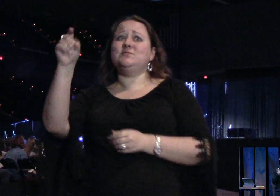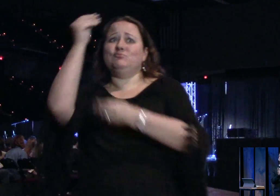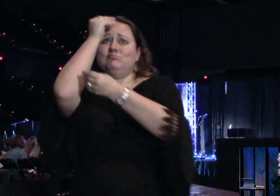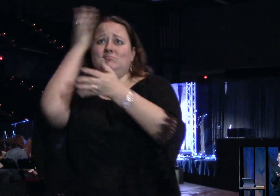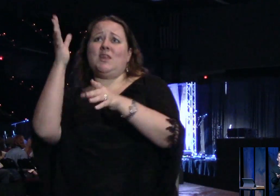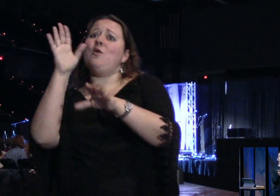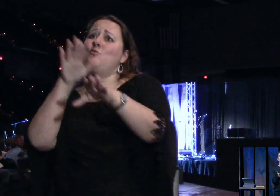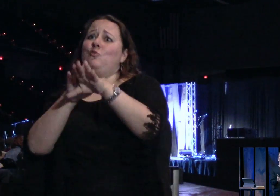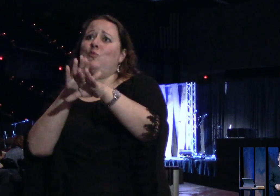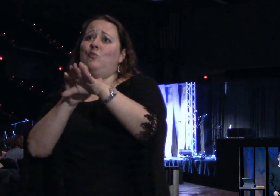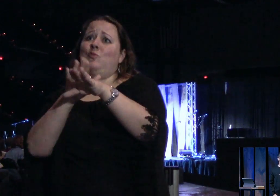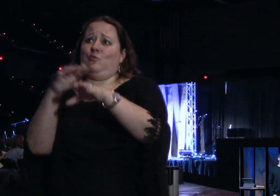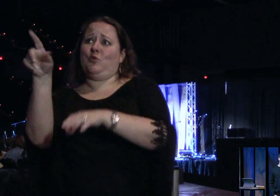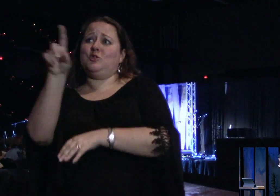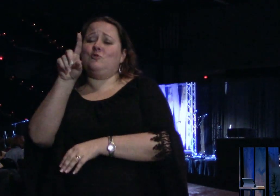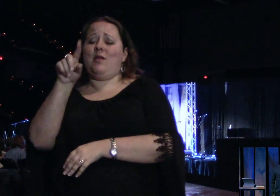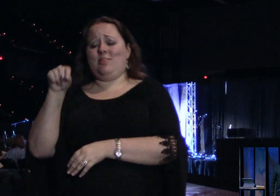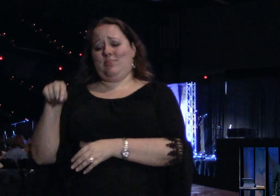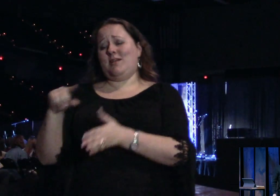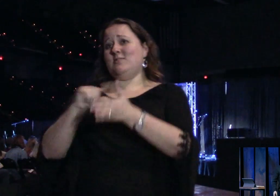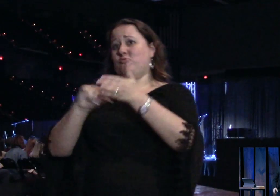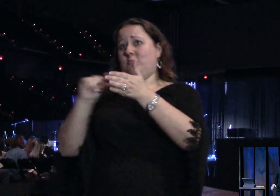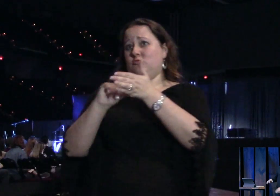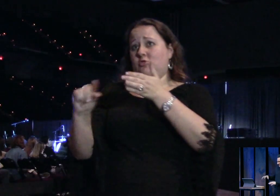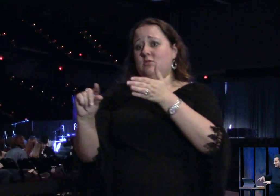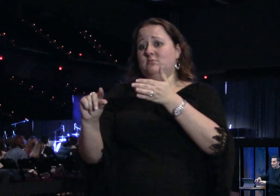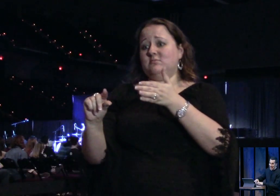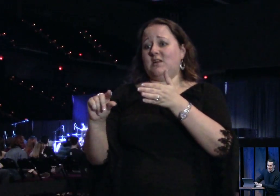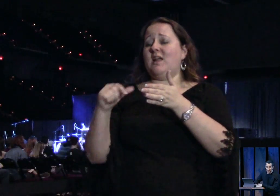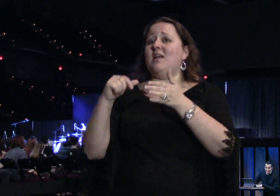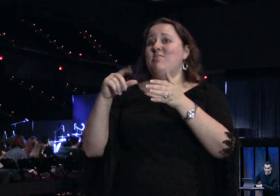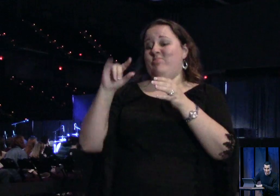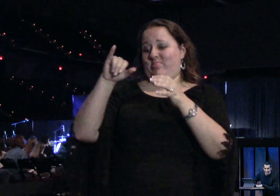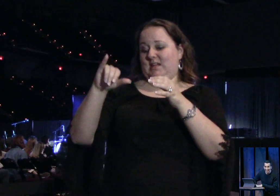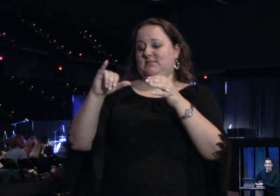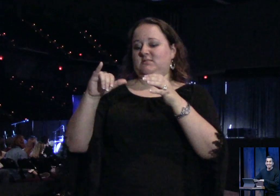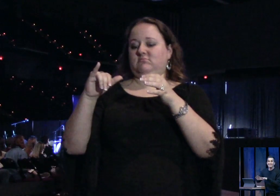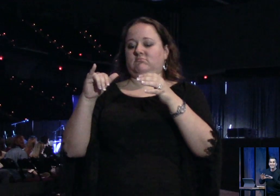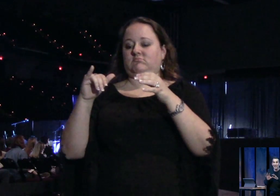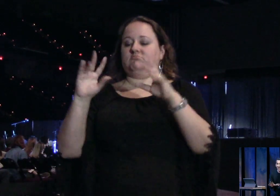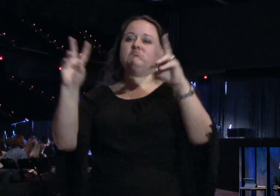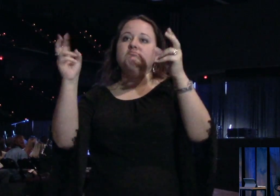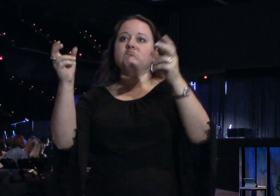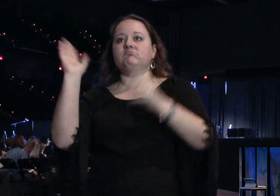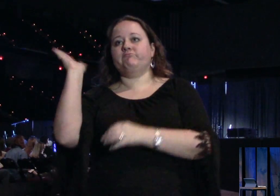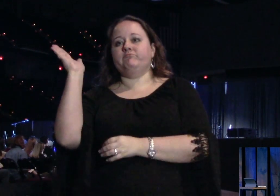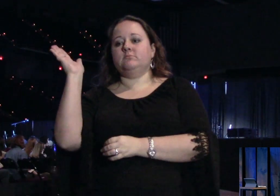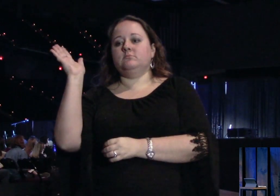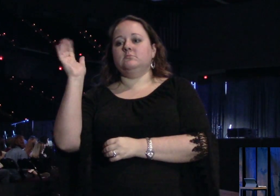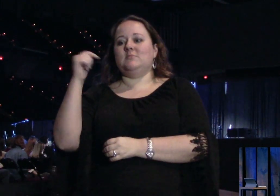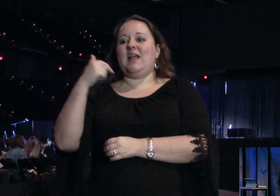I need to warn you, okay? This passage in this talk